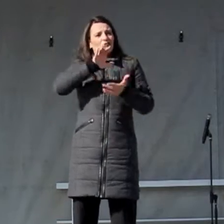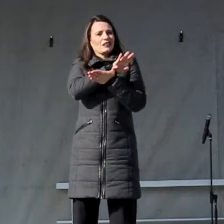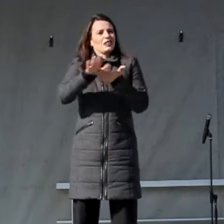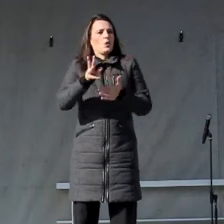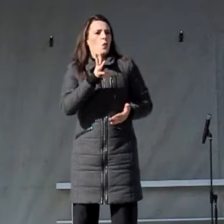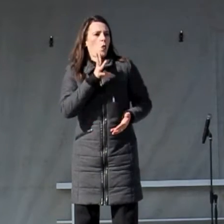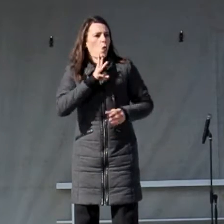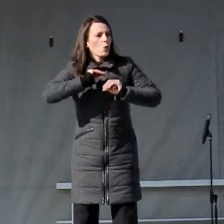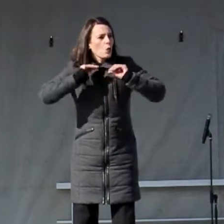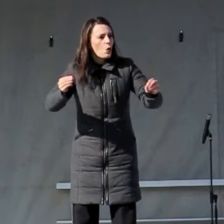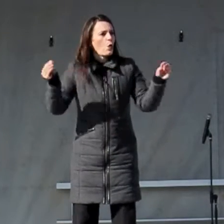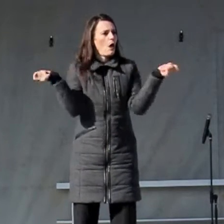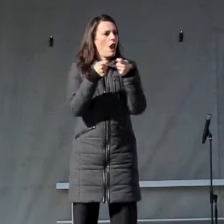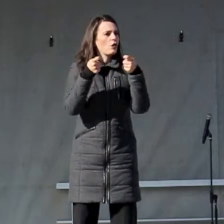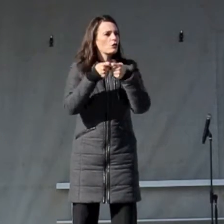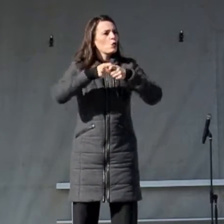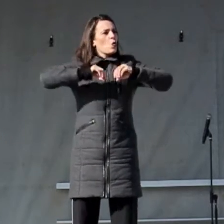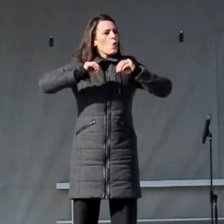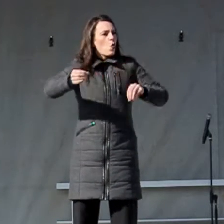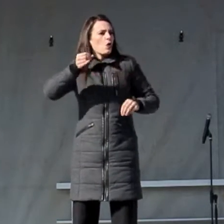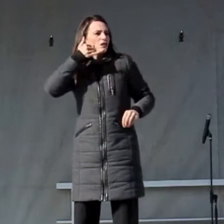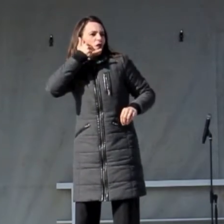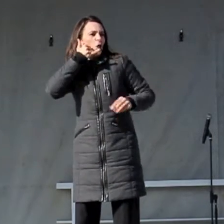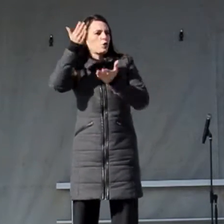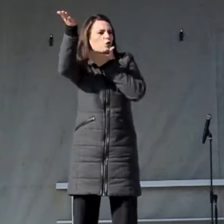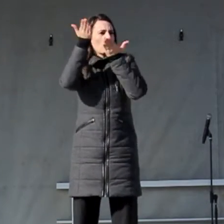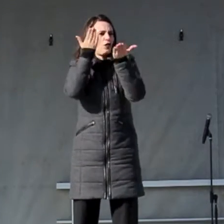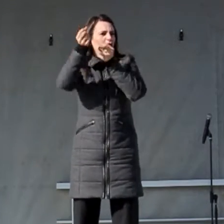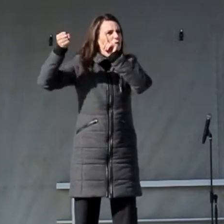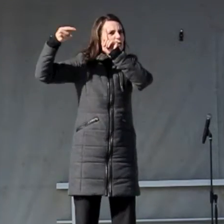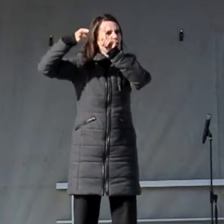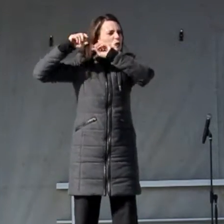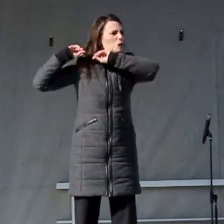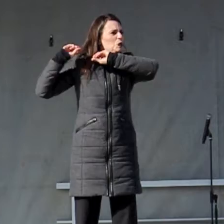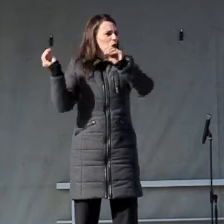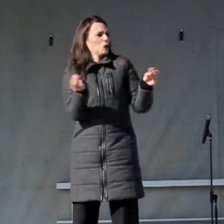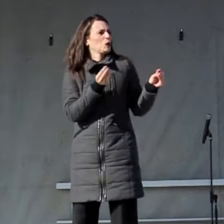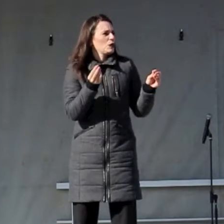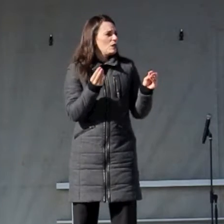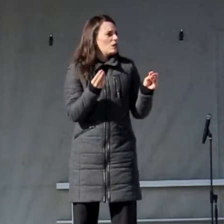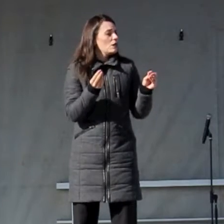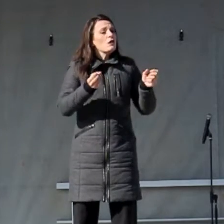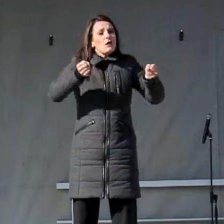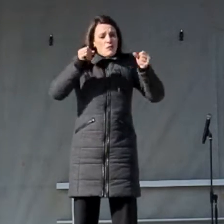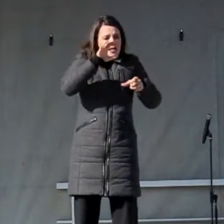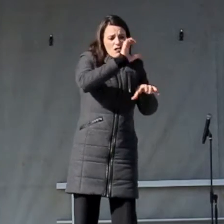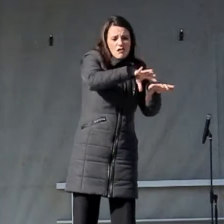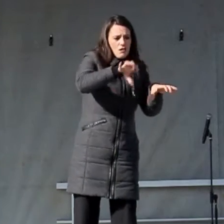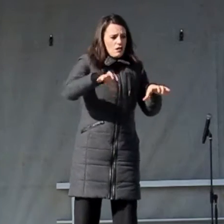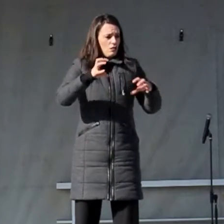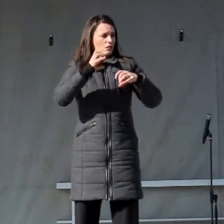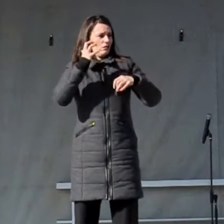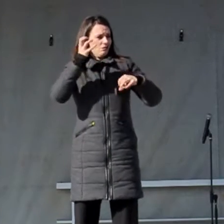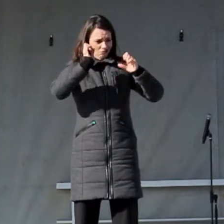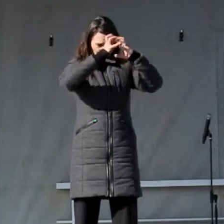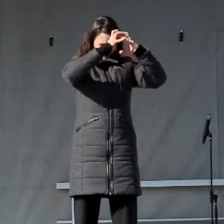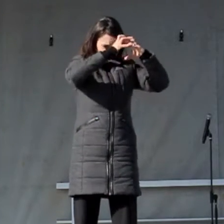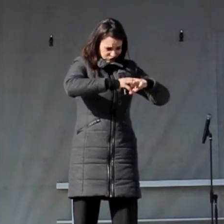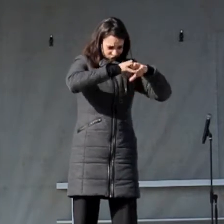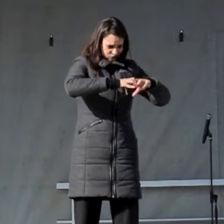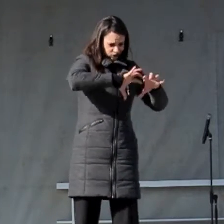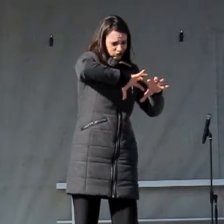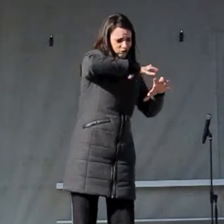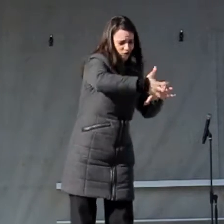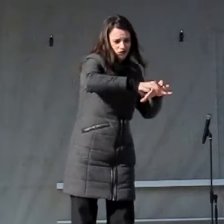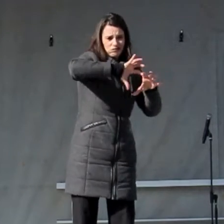no power, and no cell phone service. Many places are just a pile of rubble, and some look